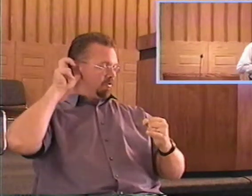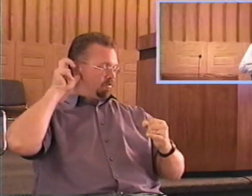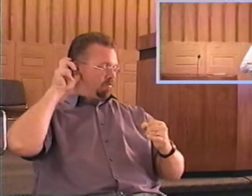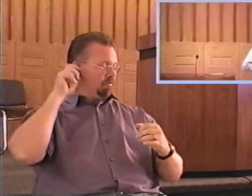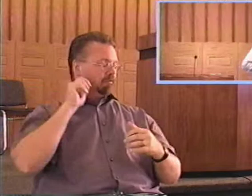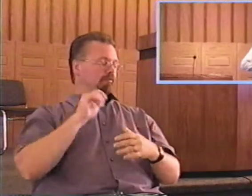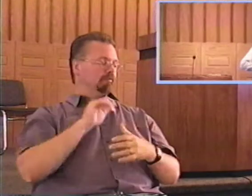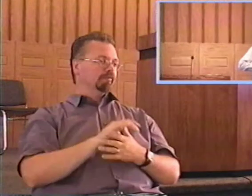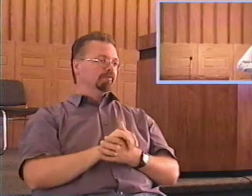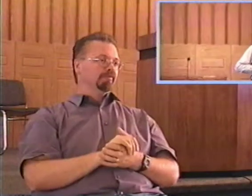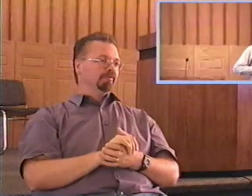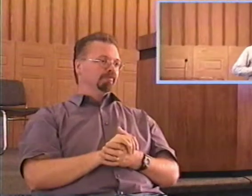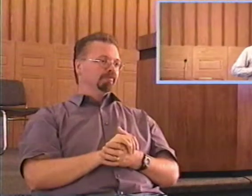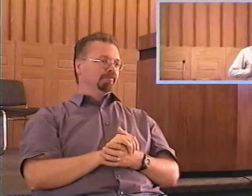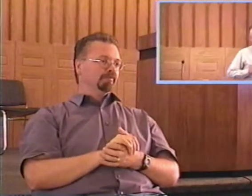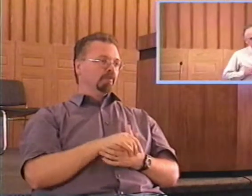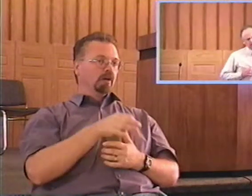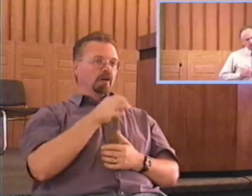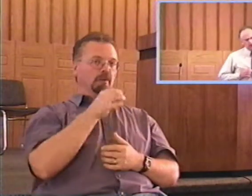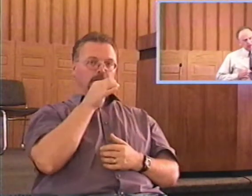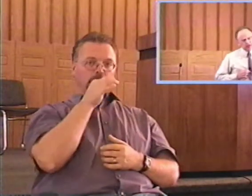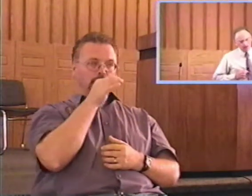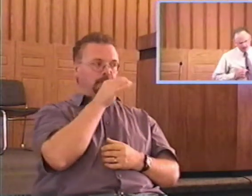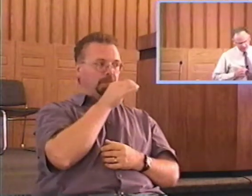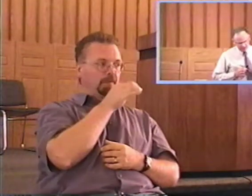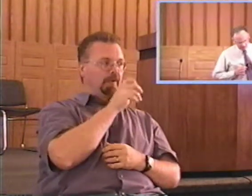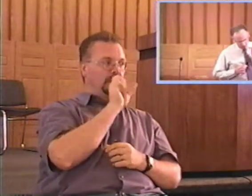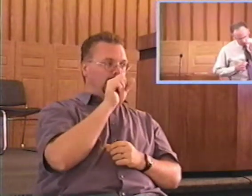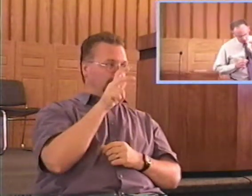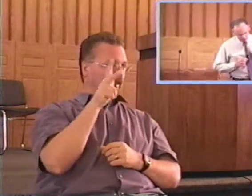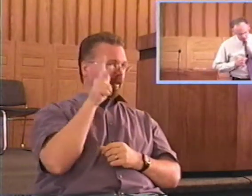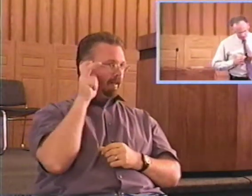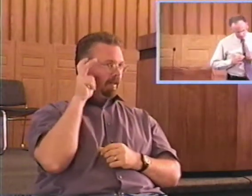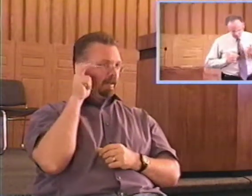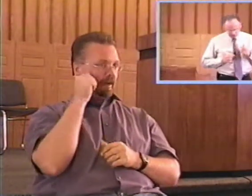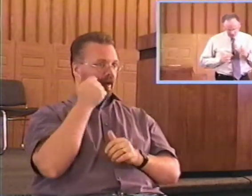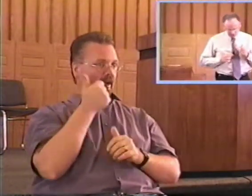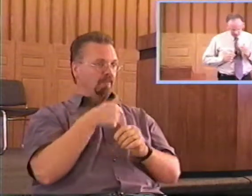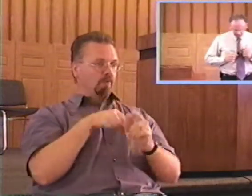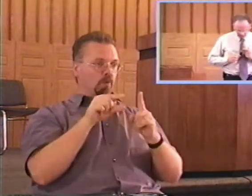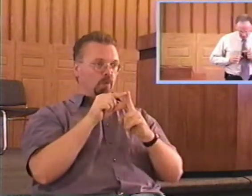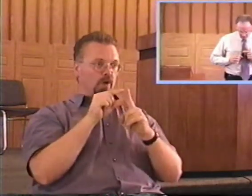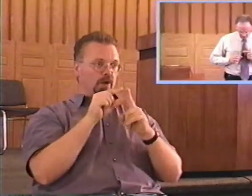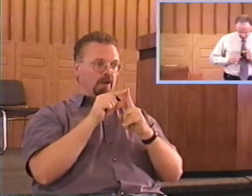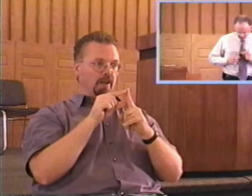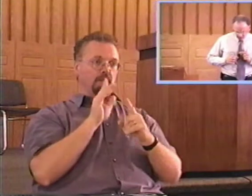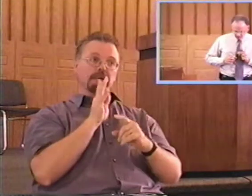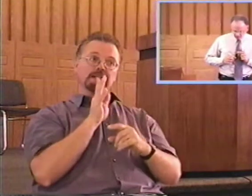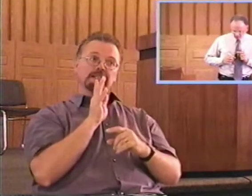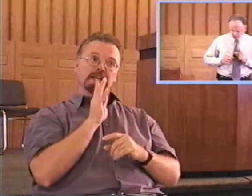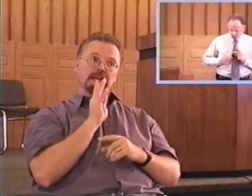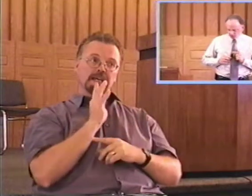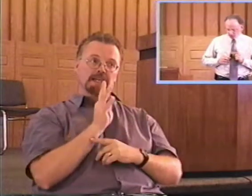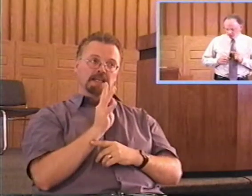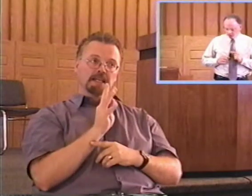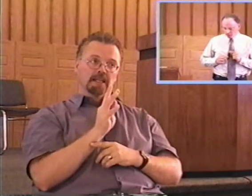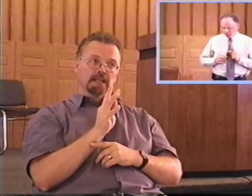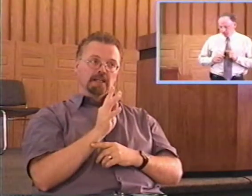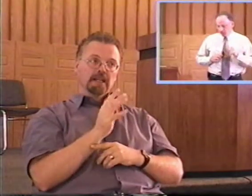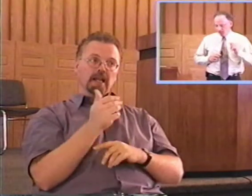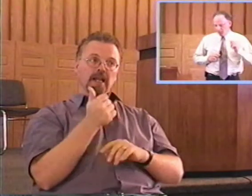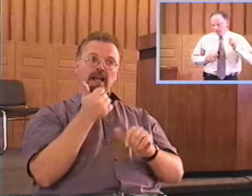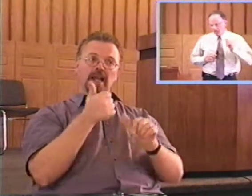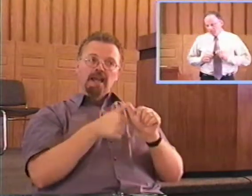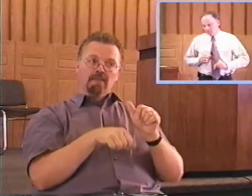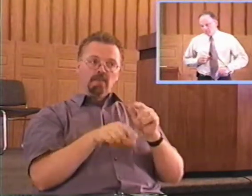a microphone like this on every single one of us. And every word that we say, every word that